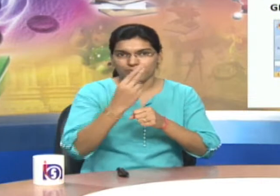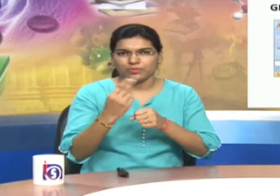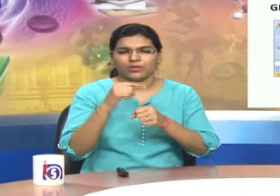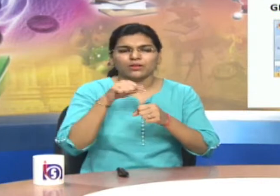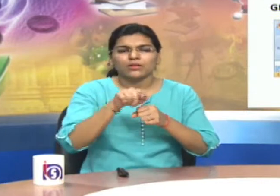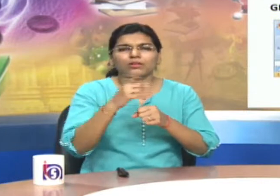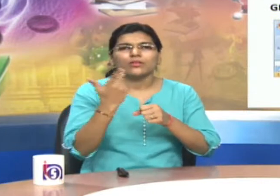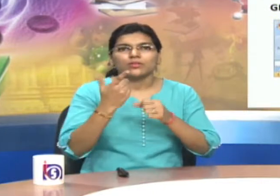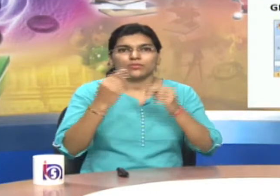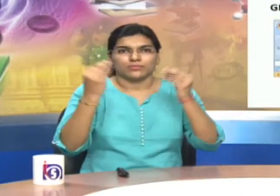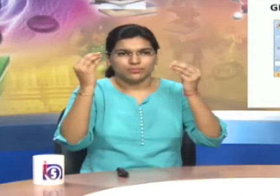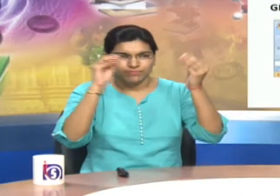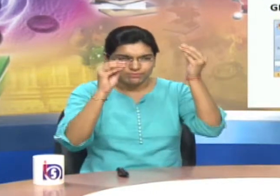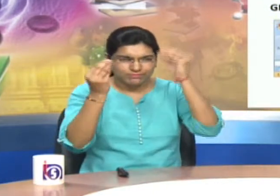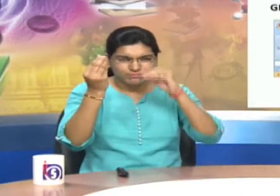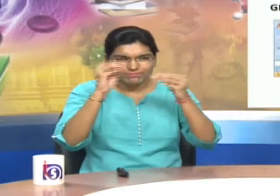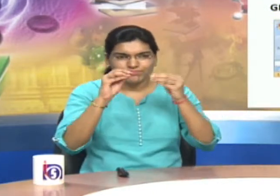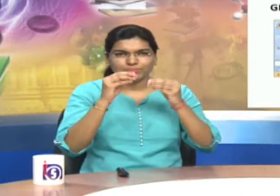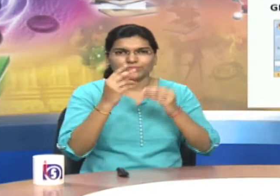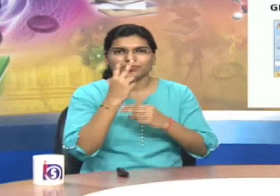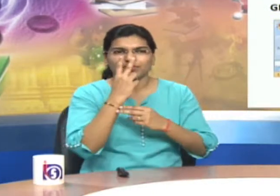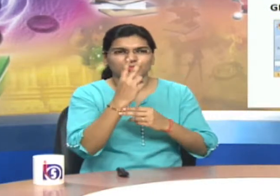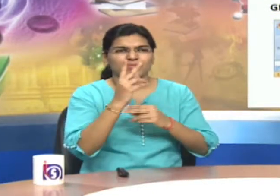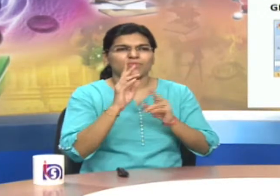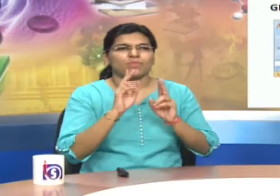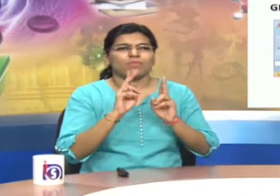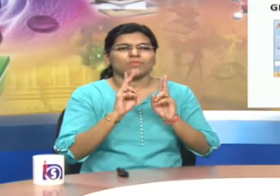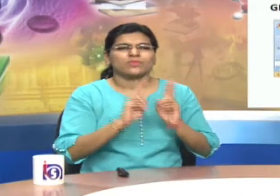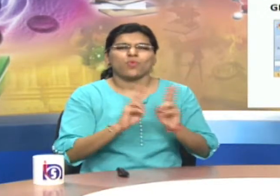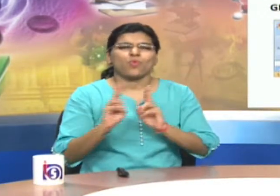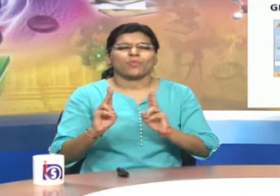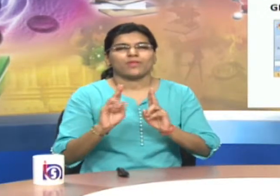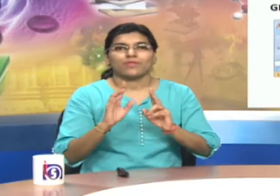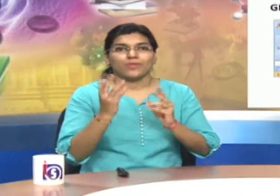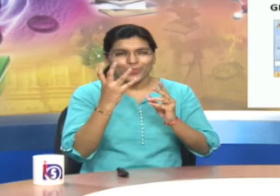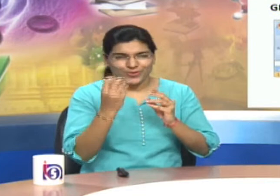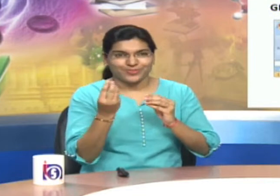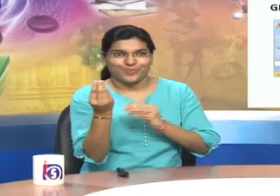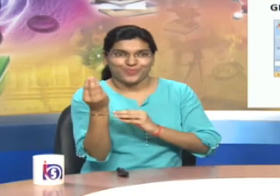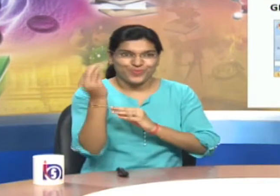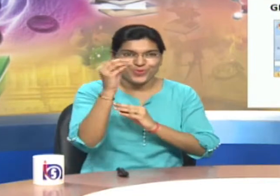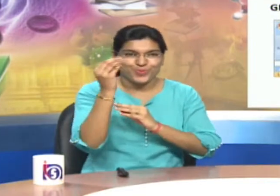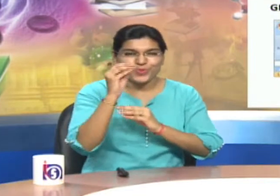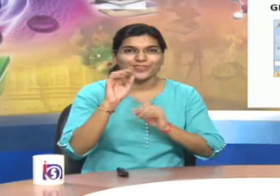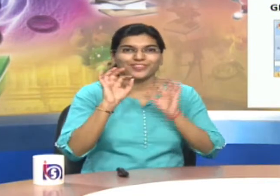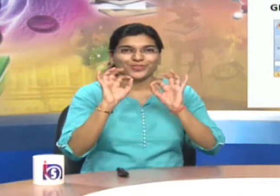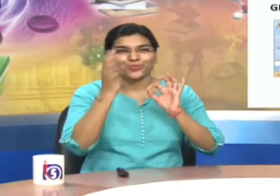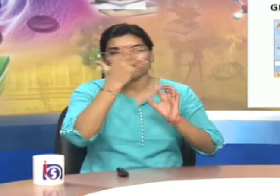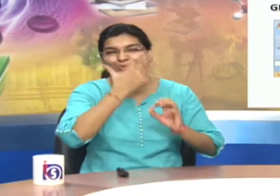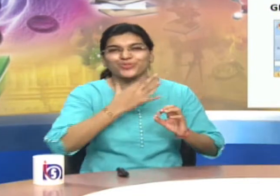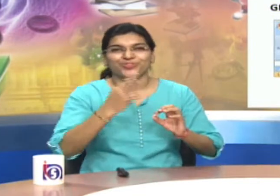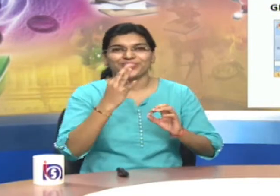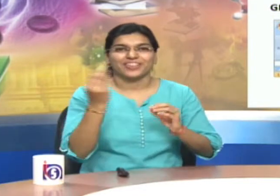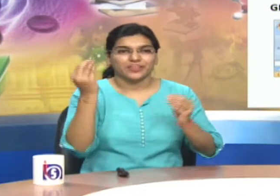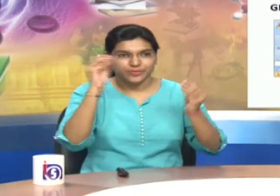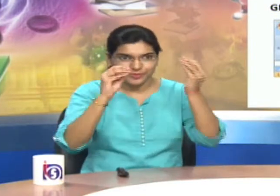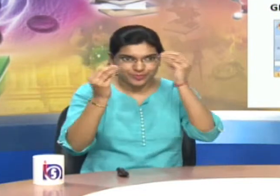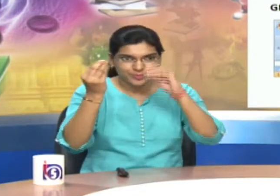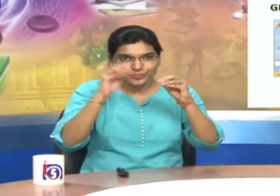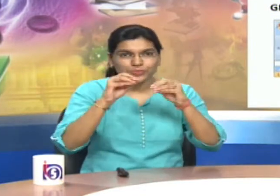Graphic. In this we will do some the graphication. You can put more and more, you can